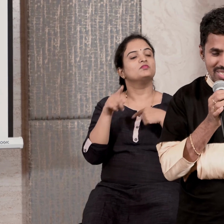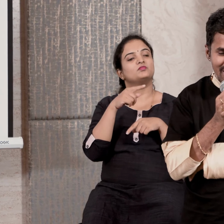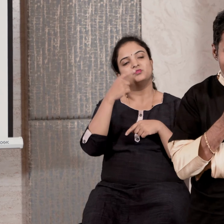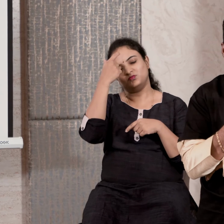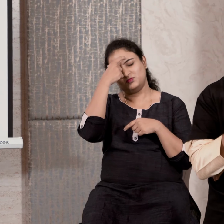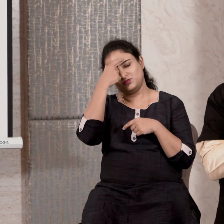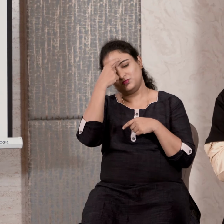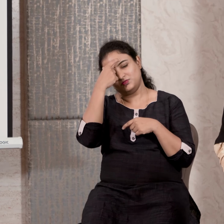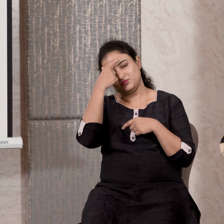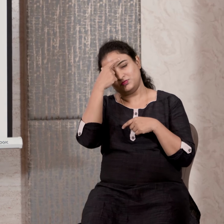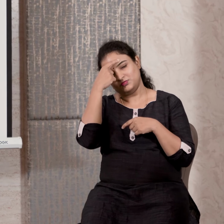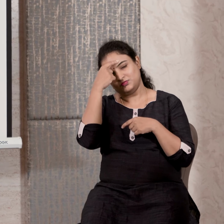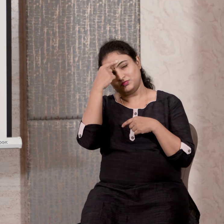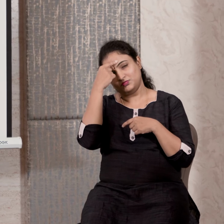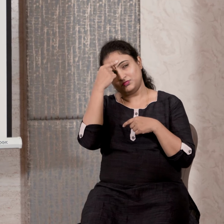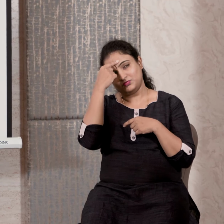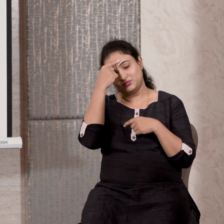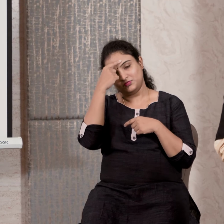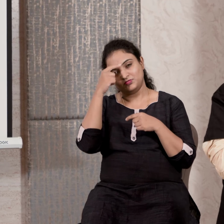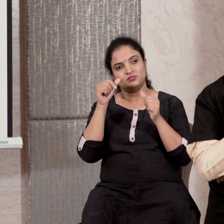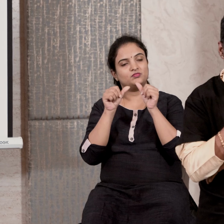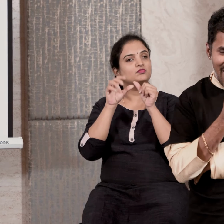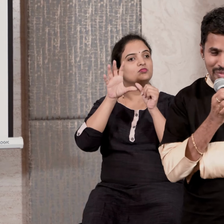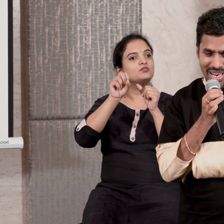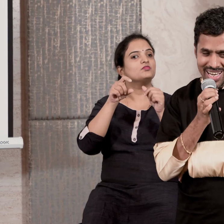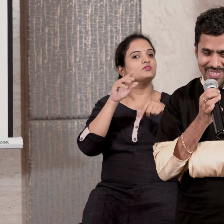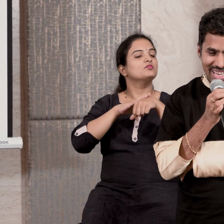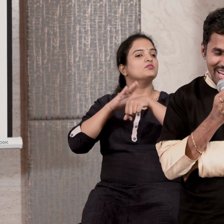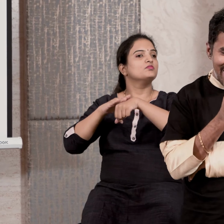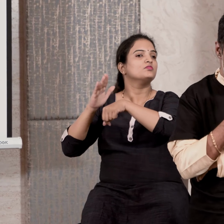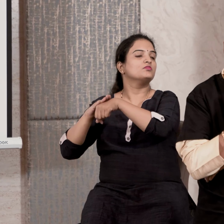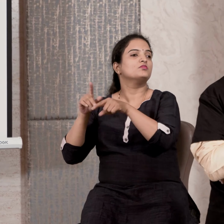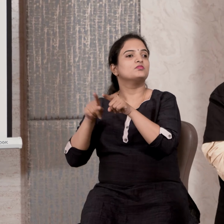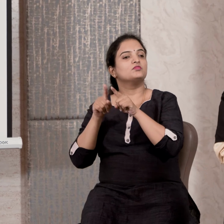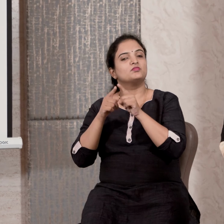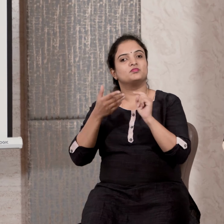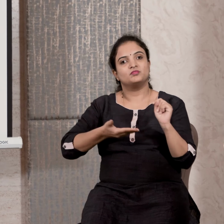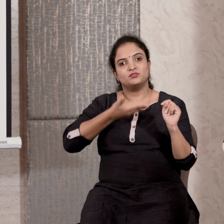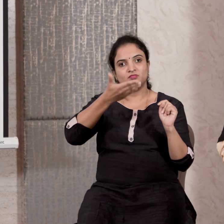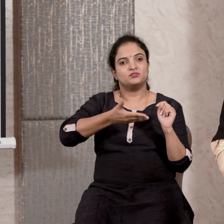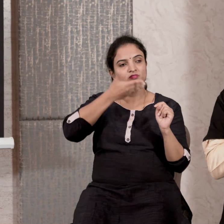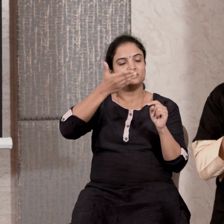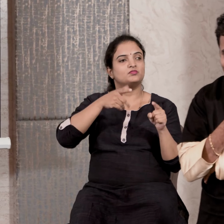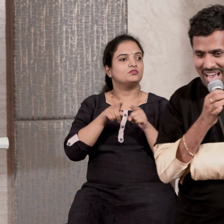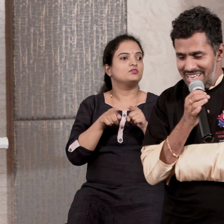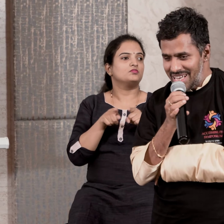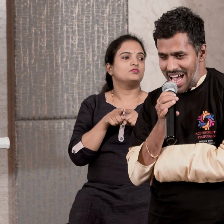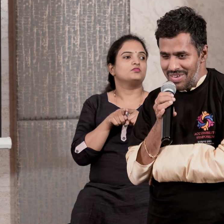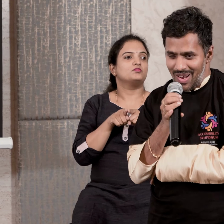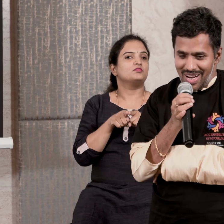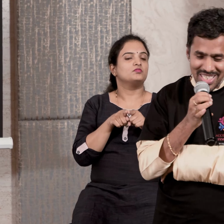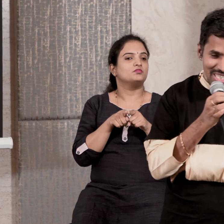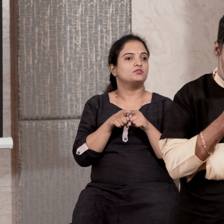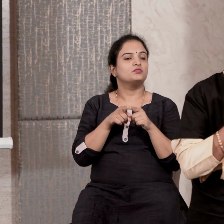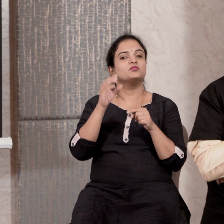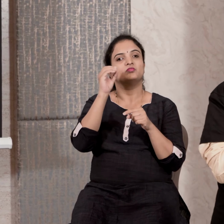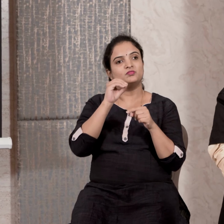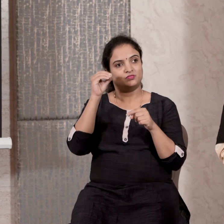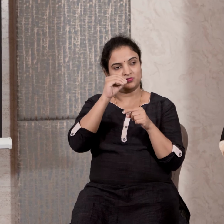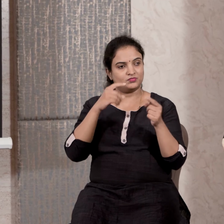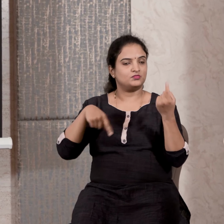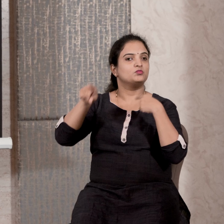problems, and then an accessibility expert coming and giving an advice. And we actually have an organization